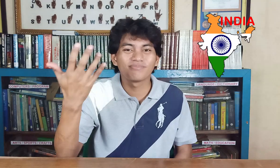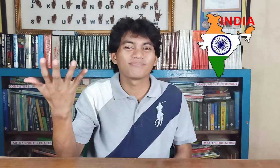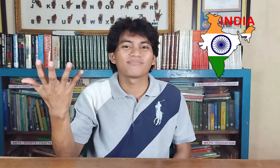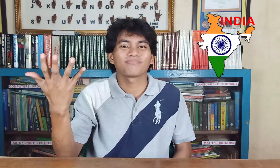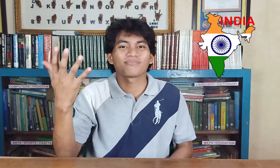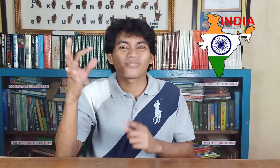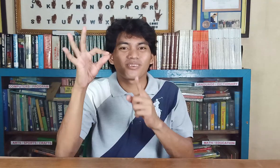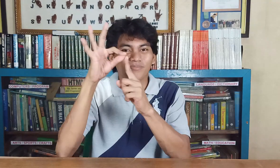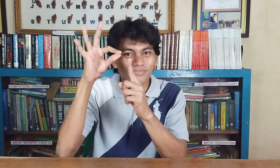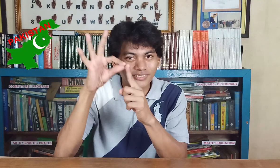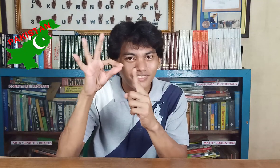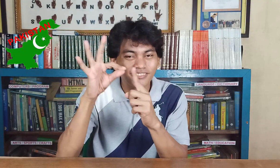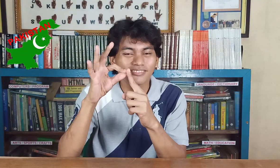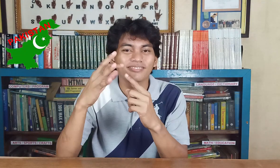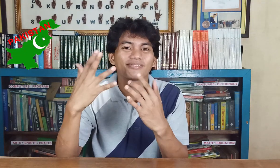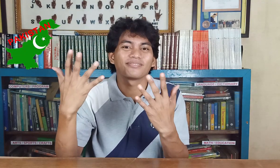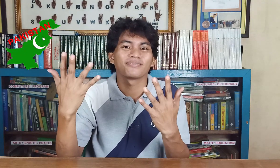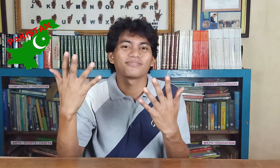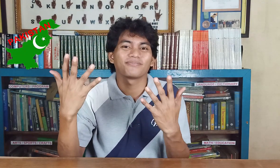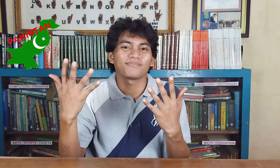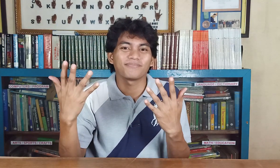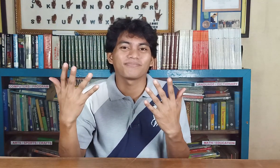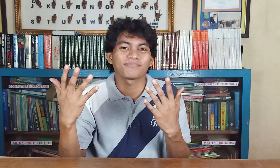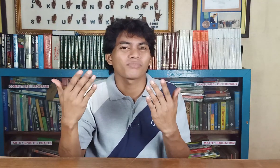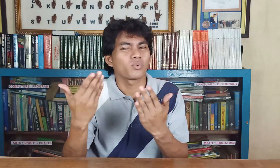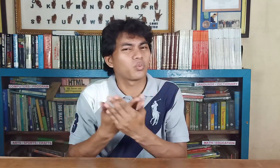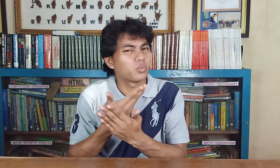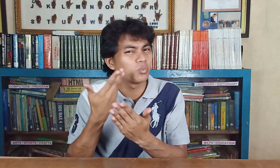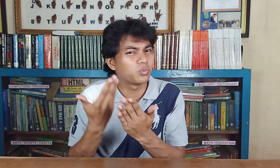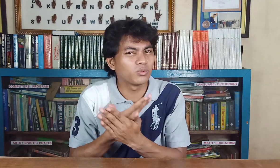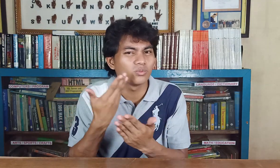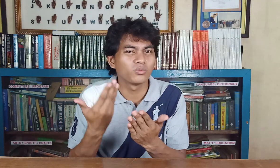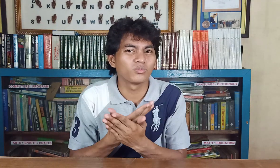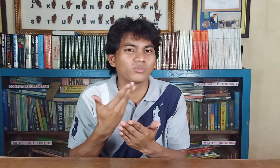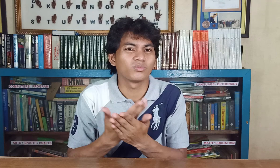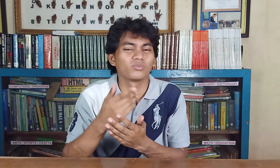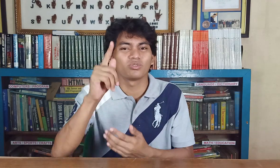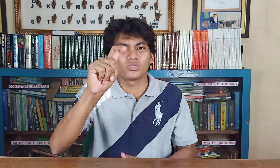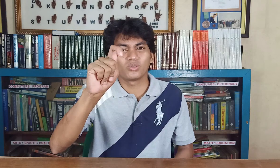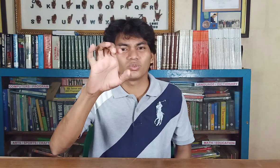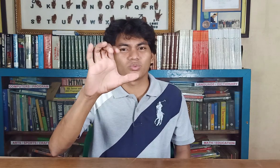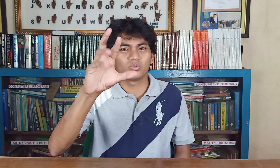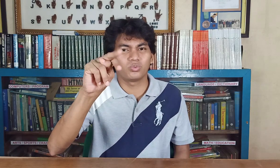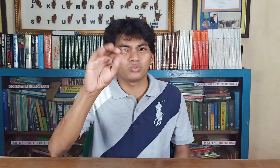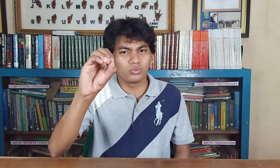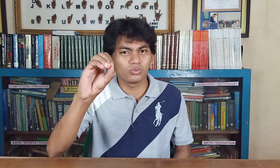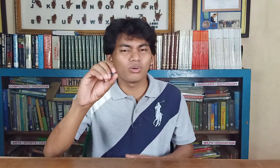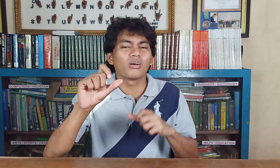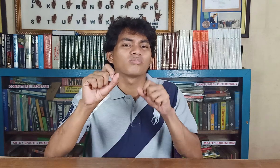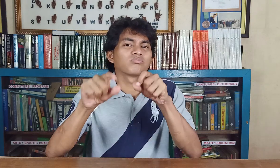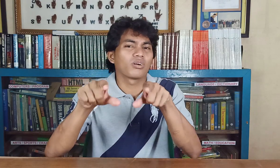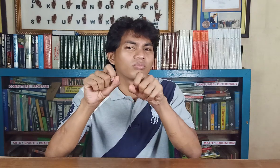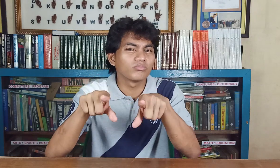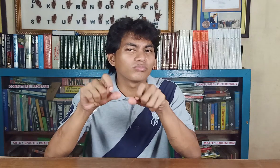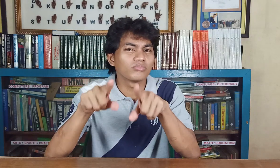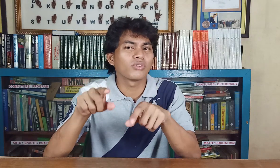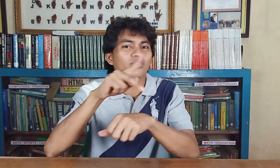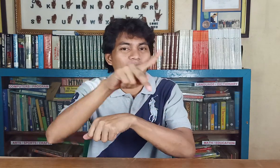India, and Pakistan. It's their first time to sell a cell phone in